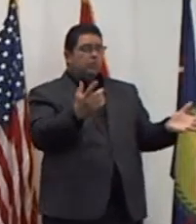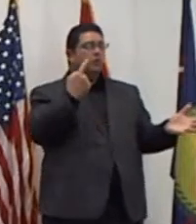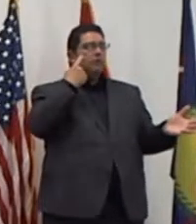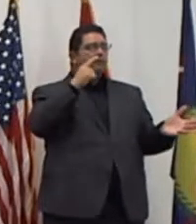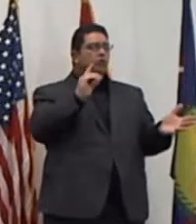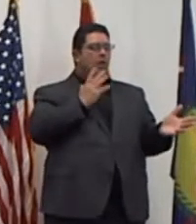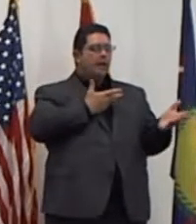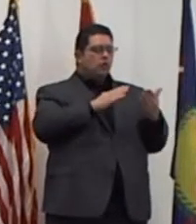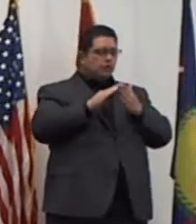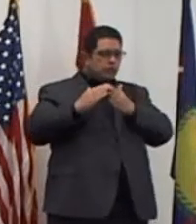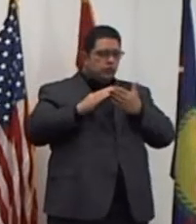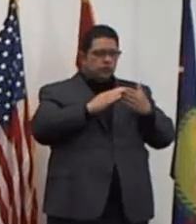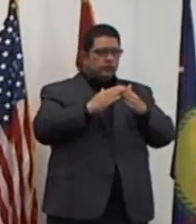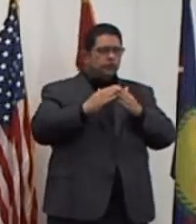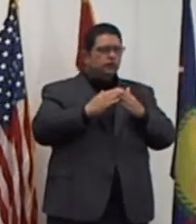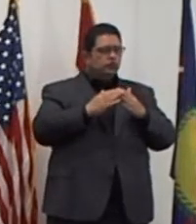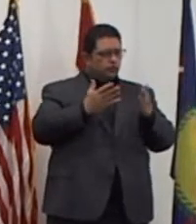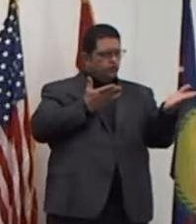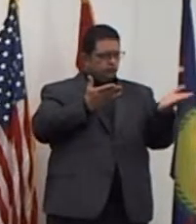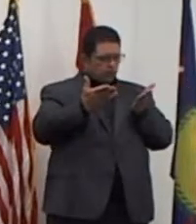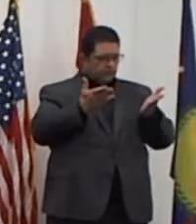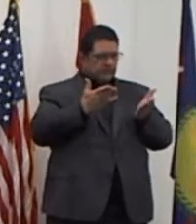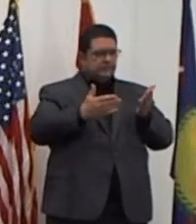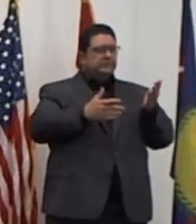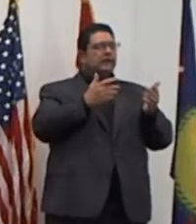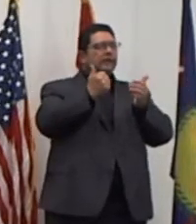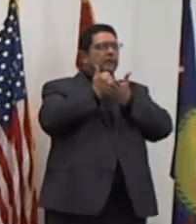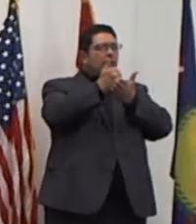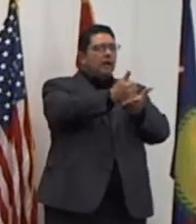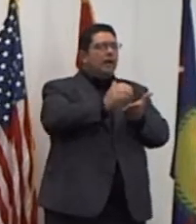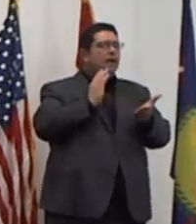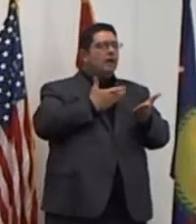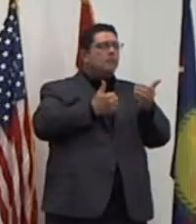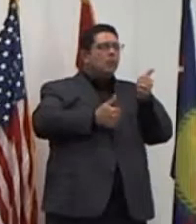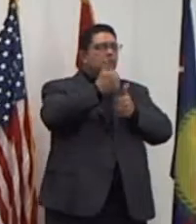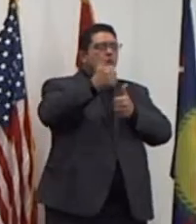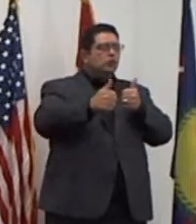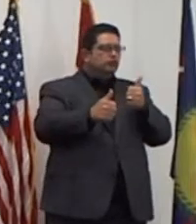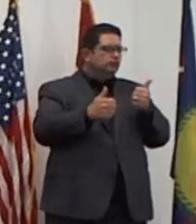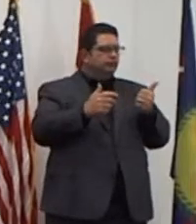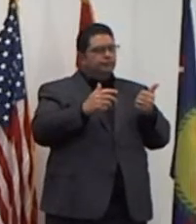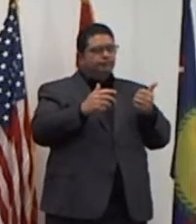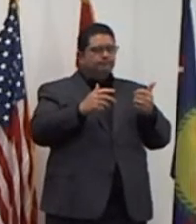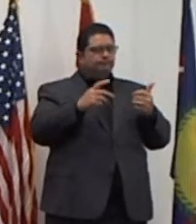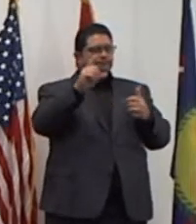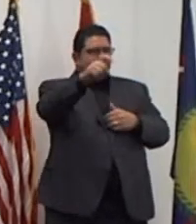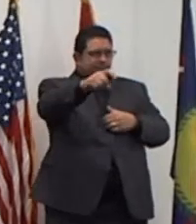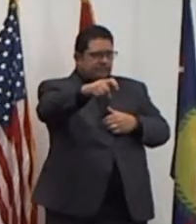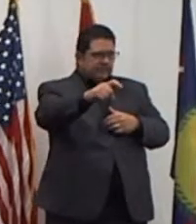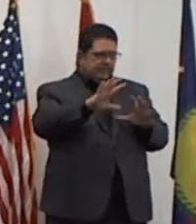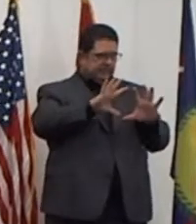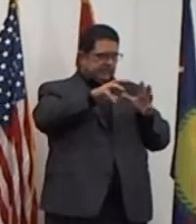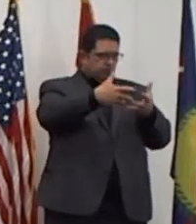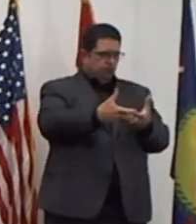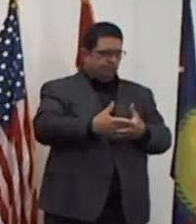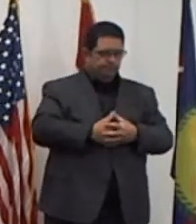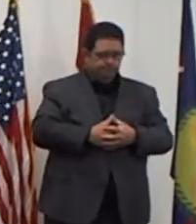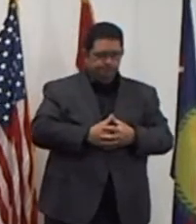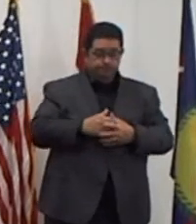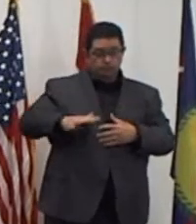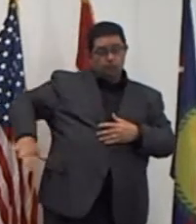community, and some of the services that help our most vulnerable citizens. And across the country, we have